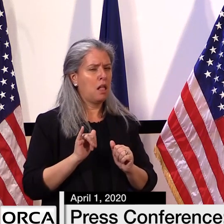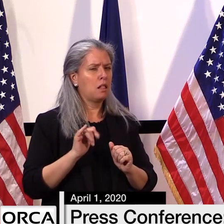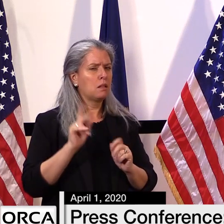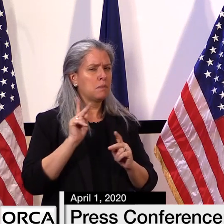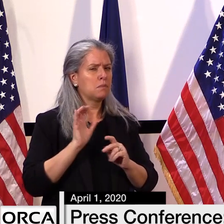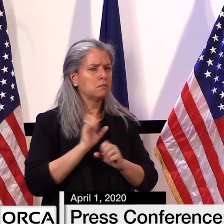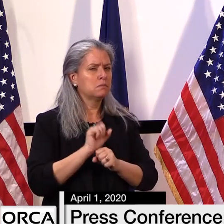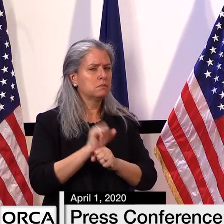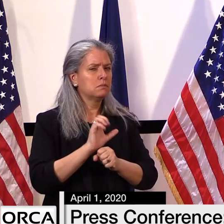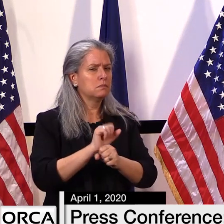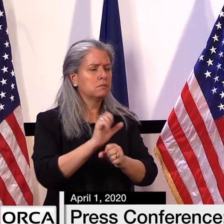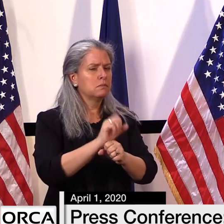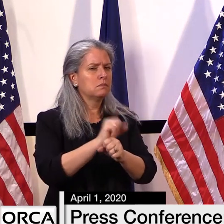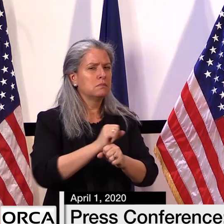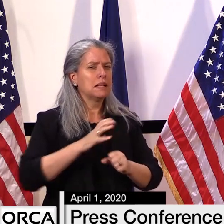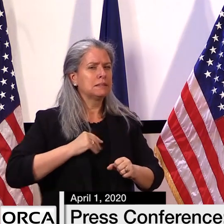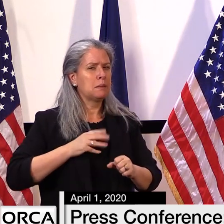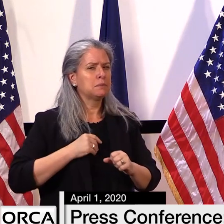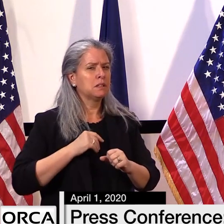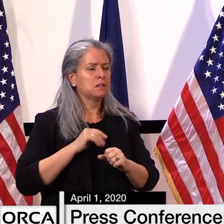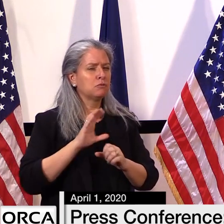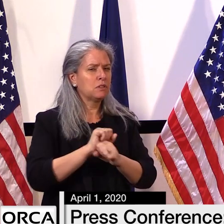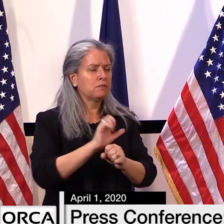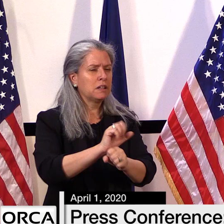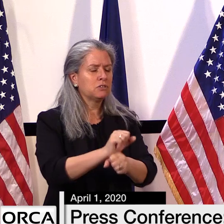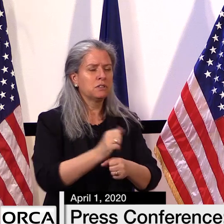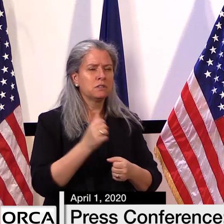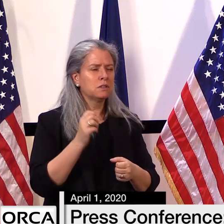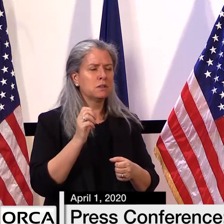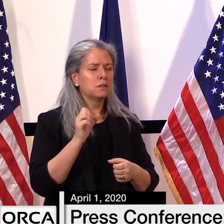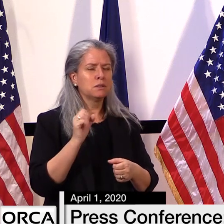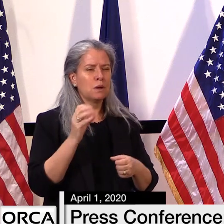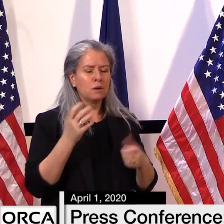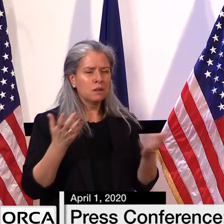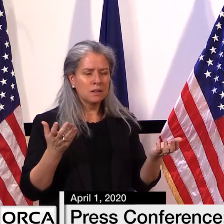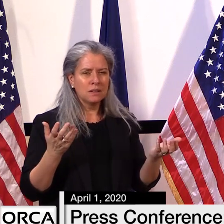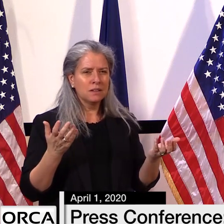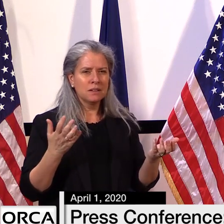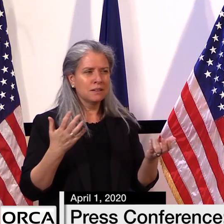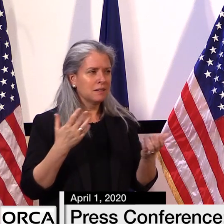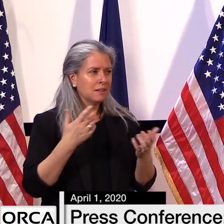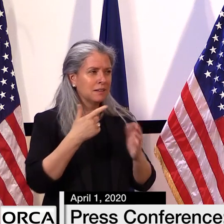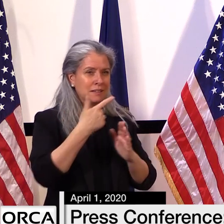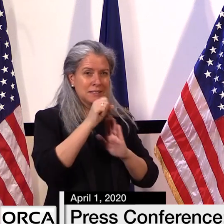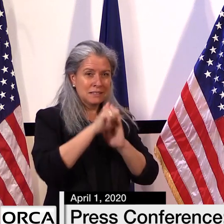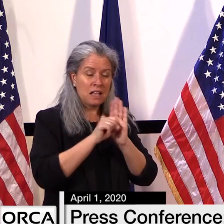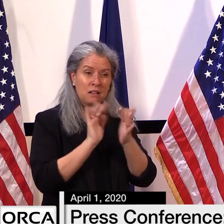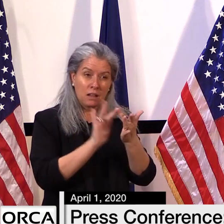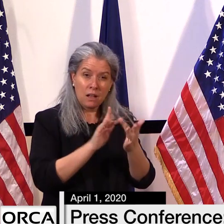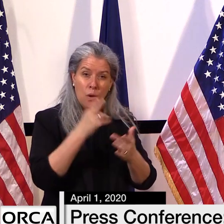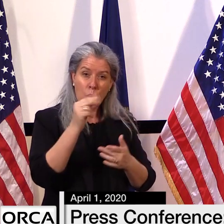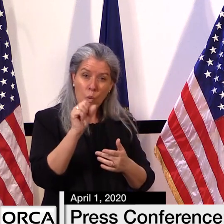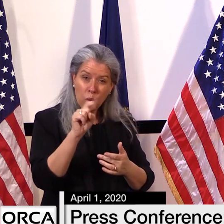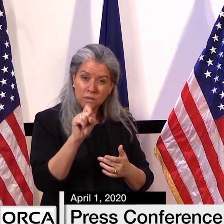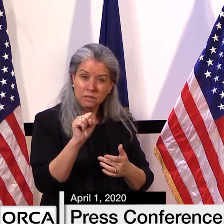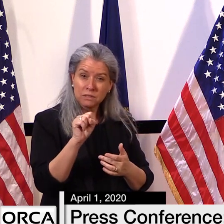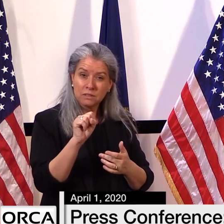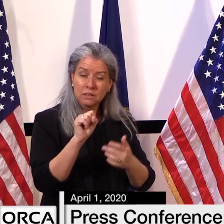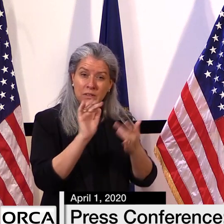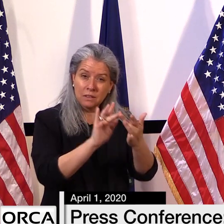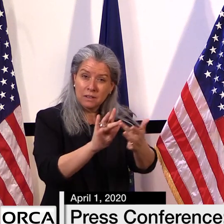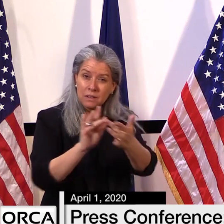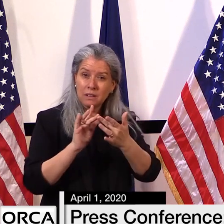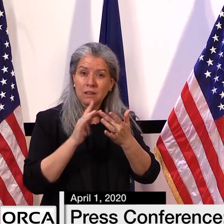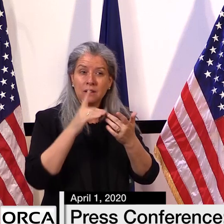parts of the state. What specifically, or how specifically, is the state working with the hosts and with those parent corporations on